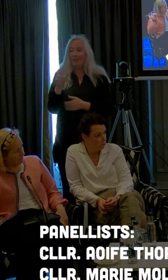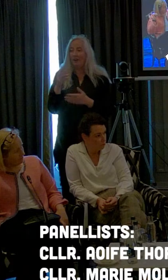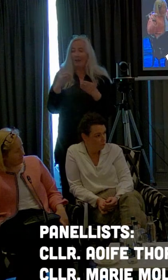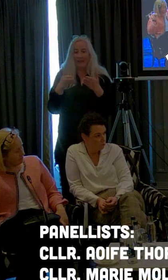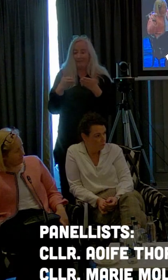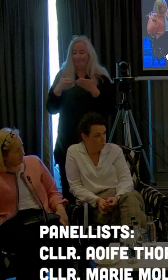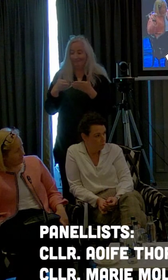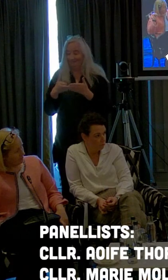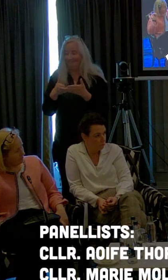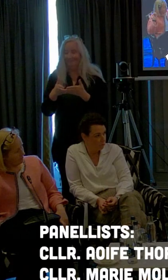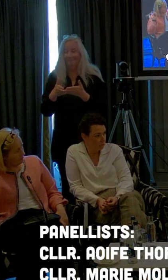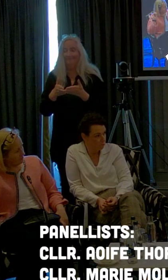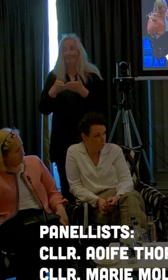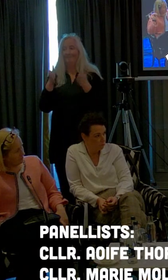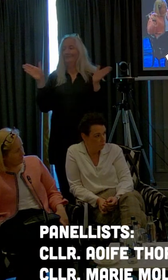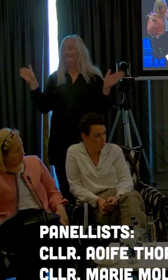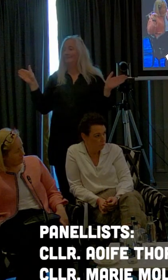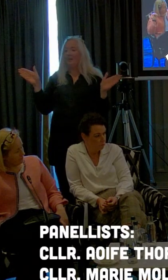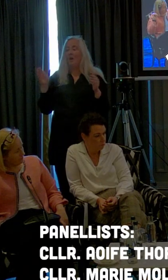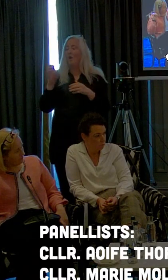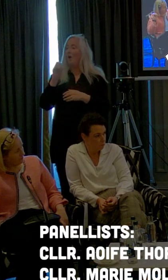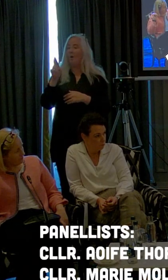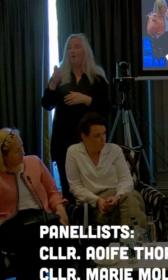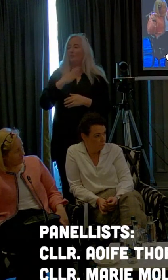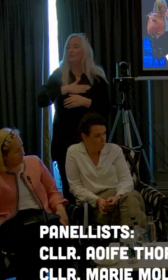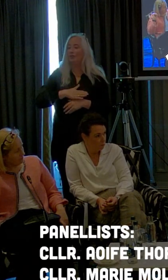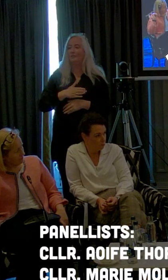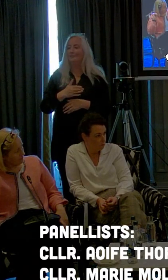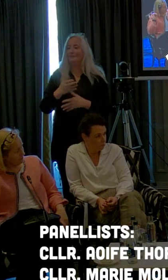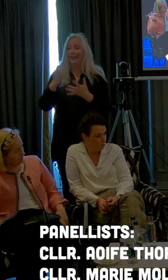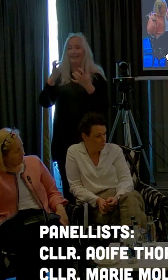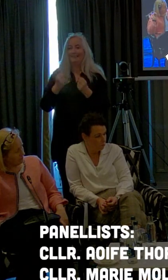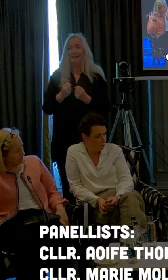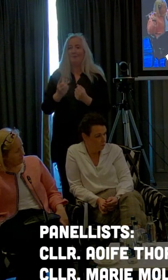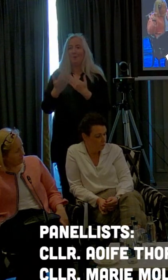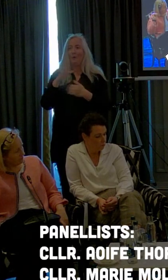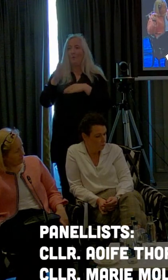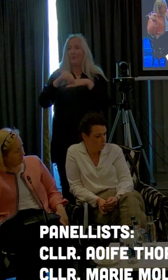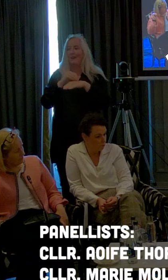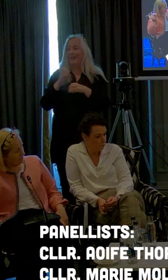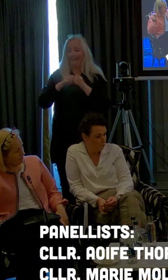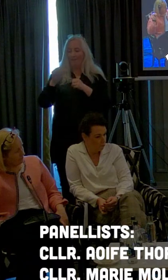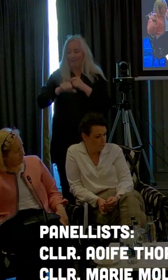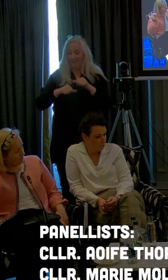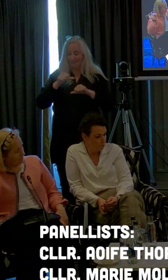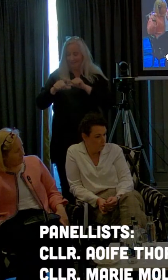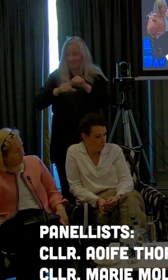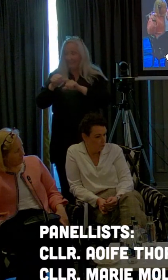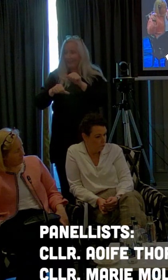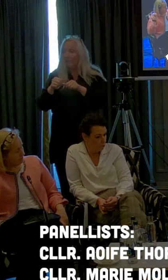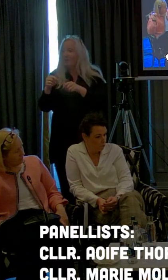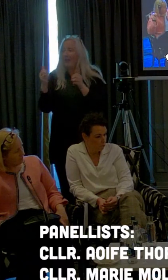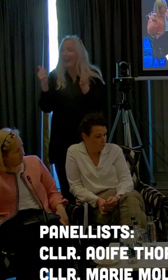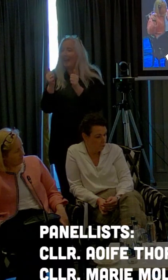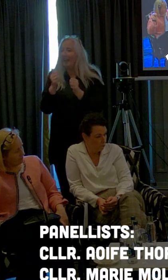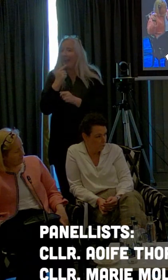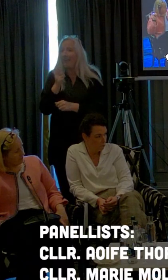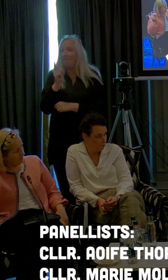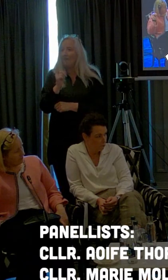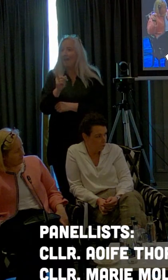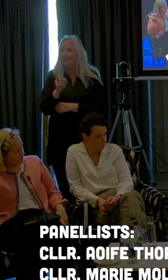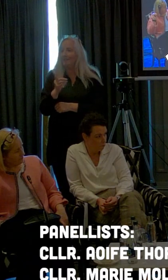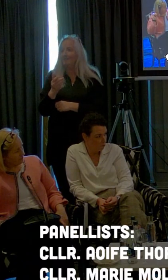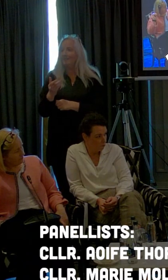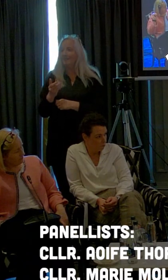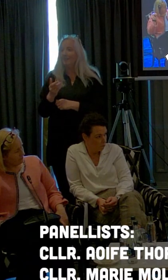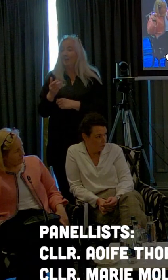maybe with the kind of day-to-day, whatever kind of items or whatever that arise? You know, if you were to give advice or whatever to someone and say, okay,